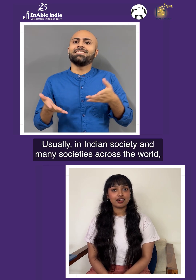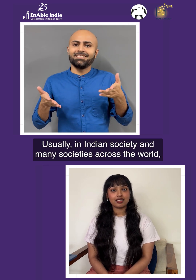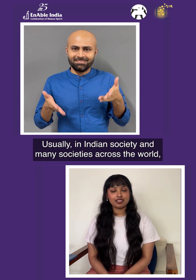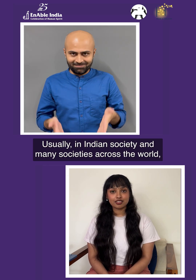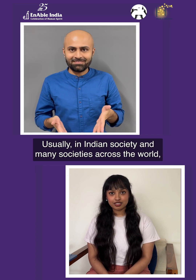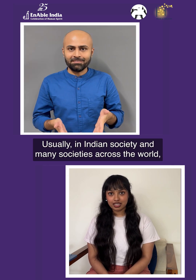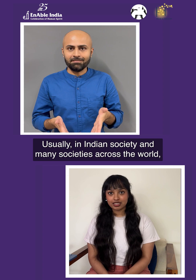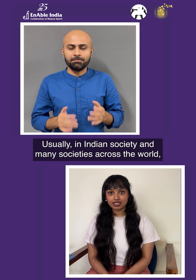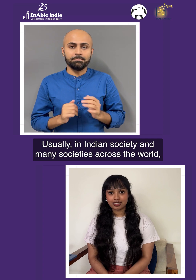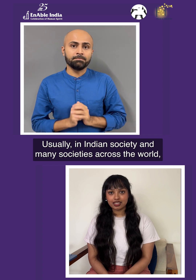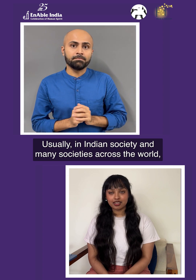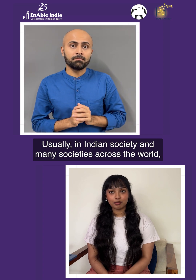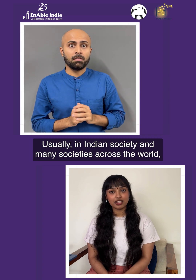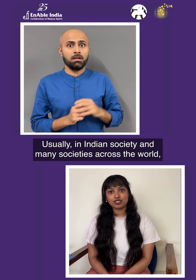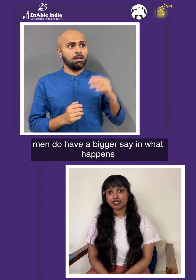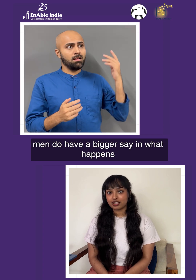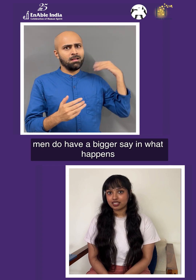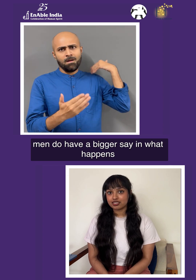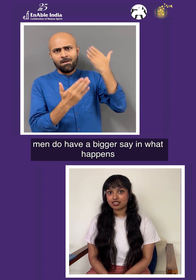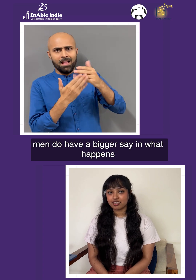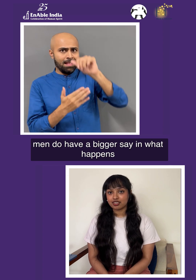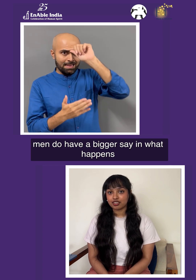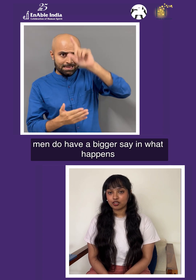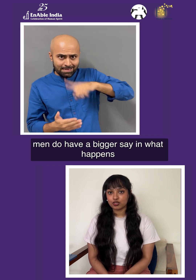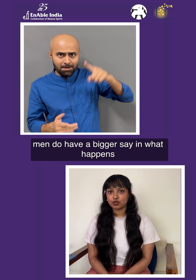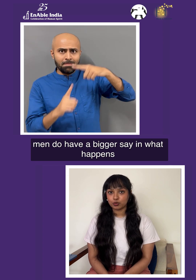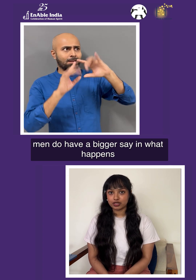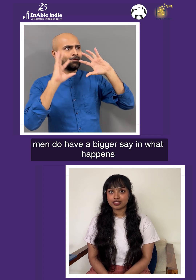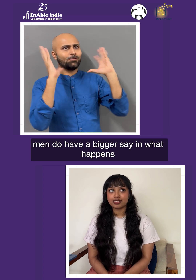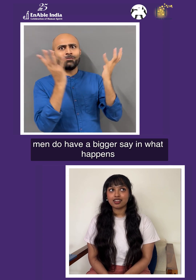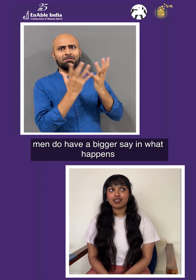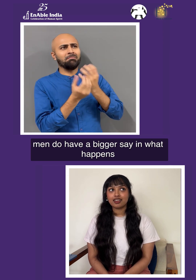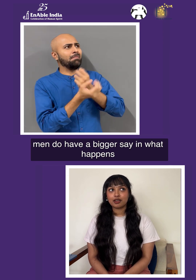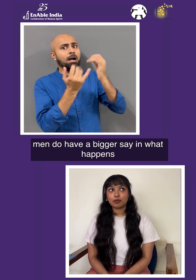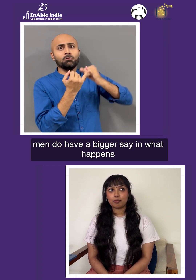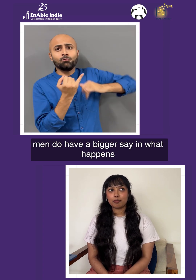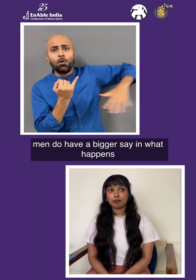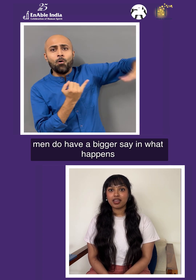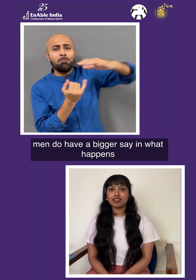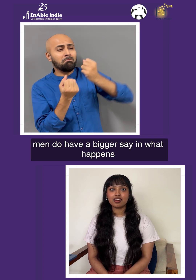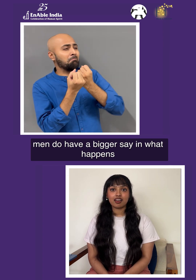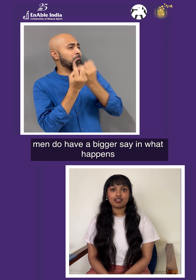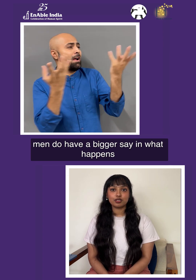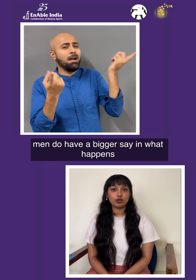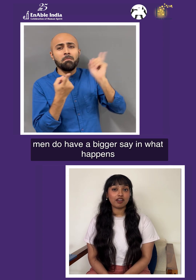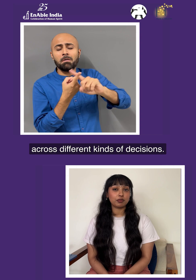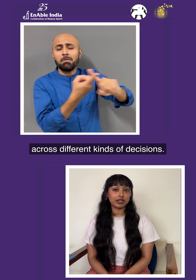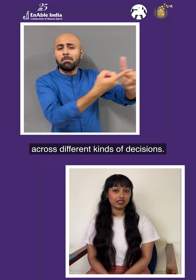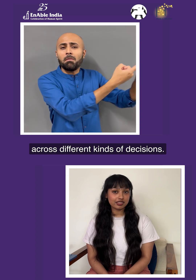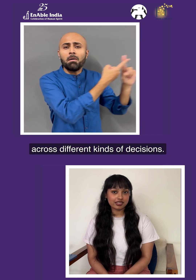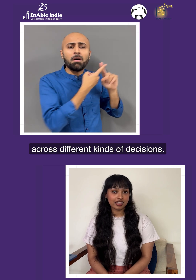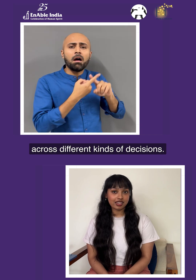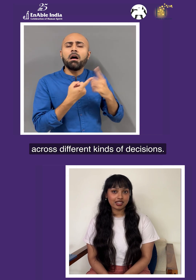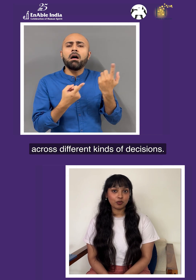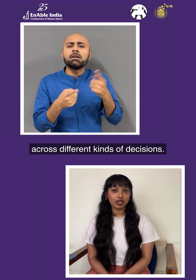Indian society and many societies across the world, men do have a bigger say in what